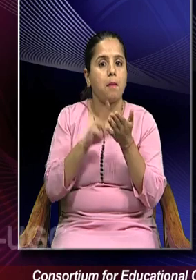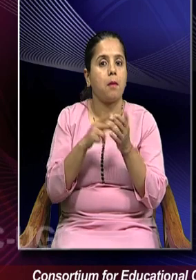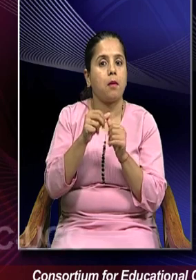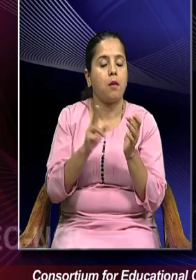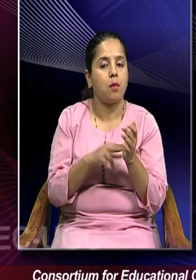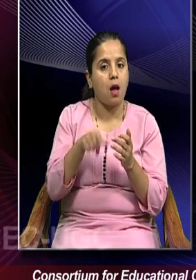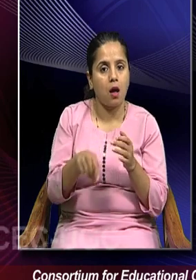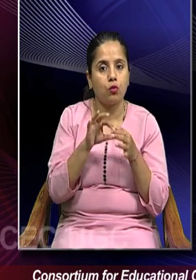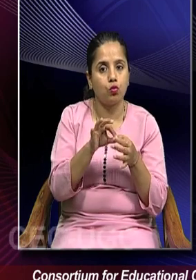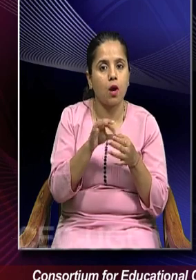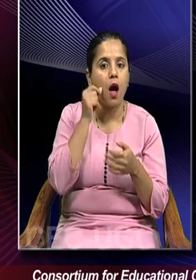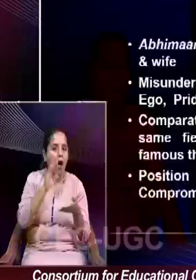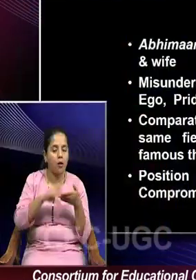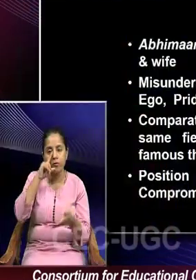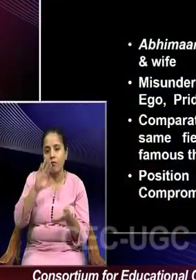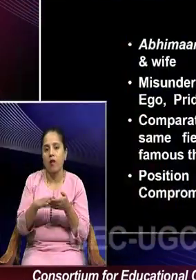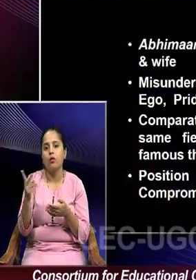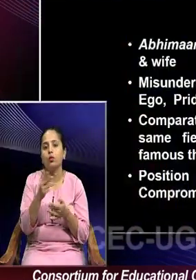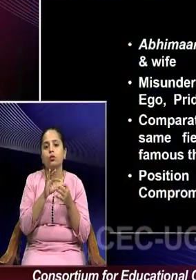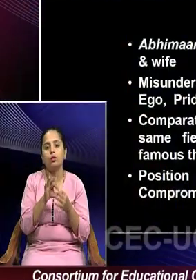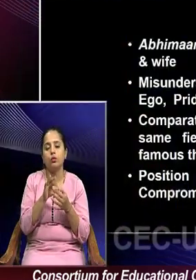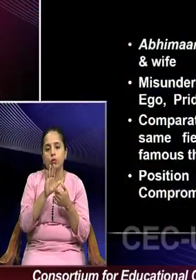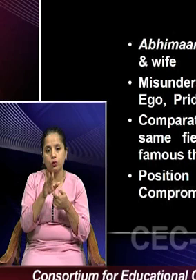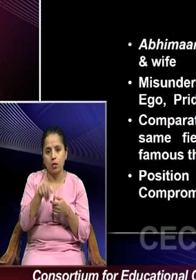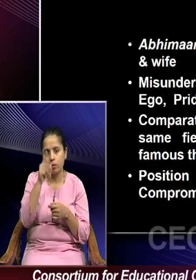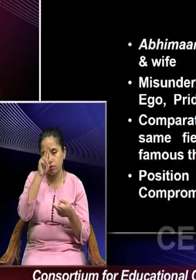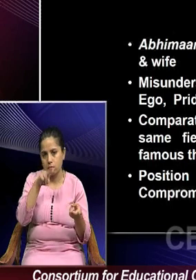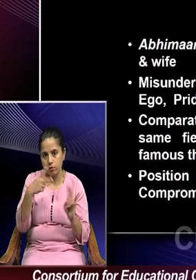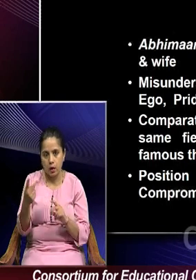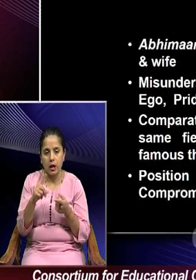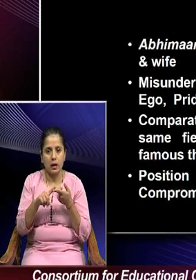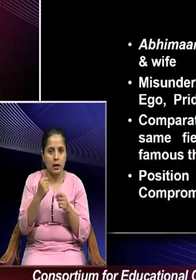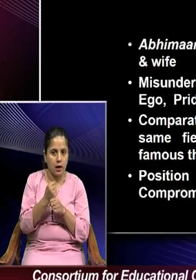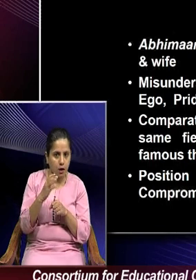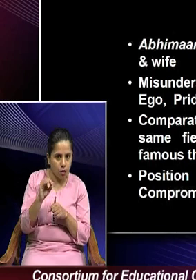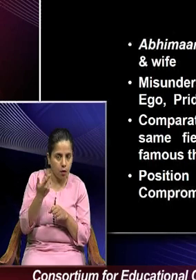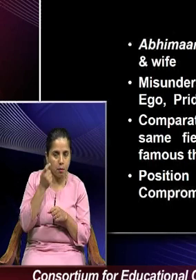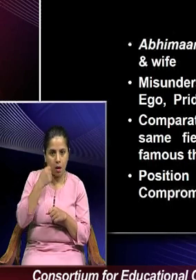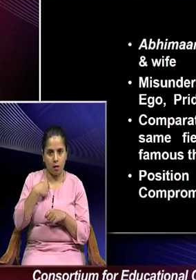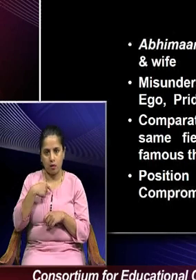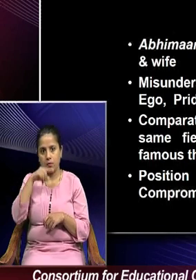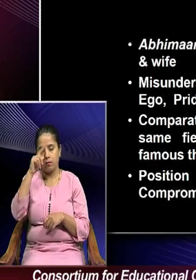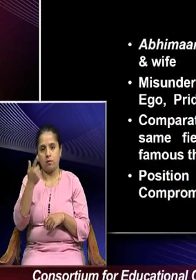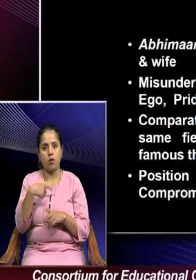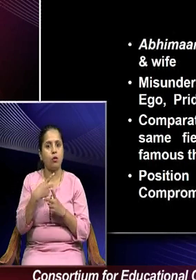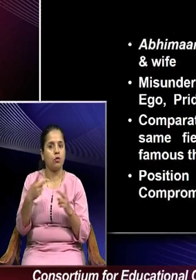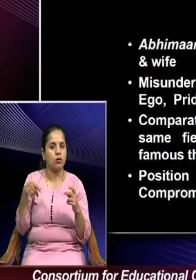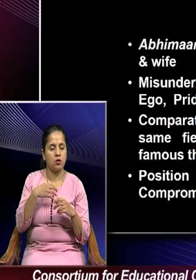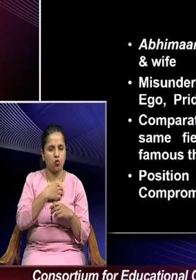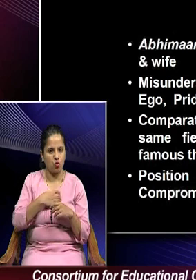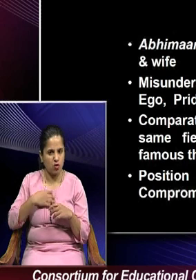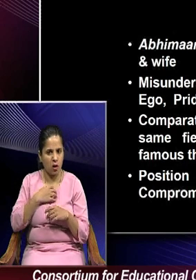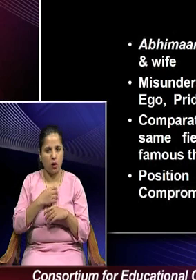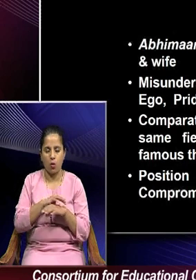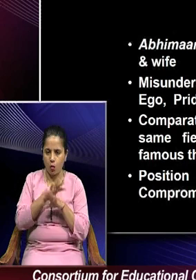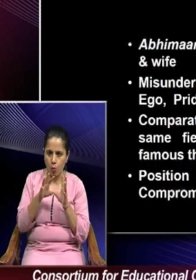between the husband and wife is shown, and misunderstandings and ego, male ego, pride and chauvinism, jealousy, all these